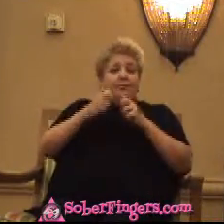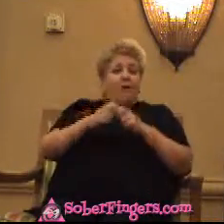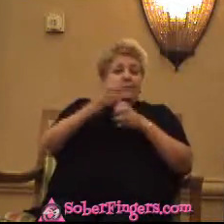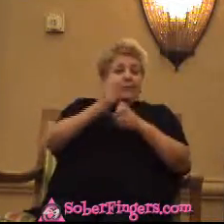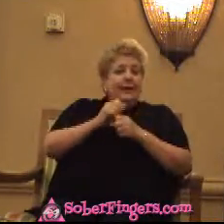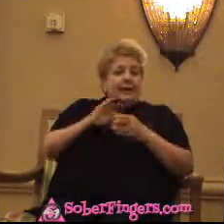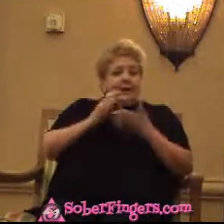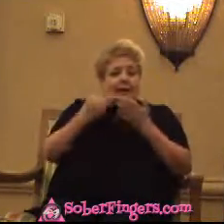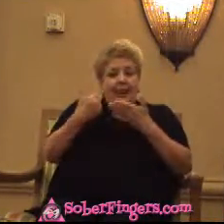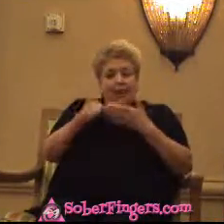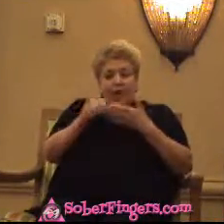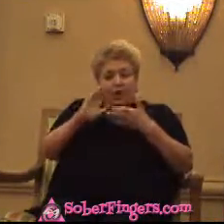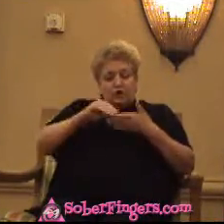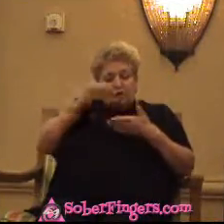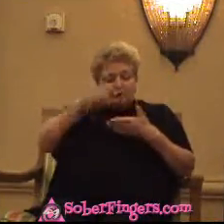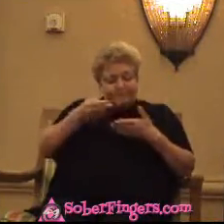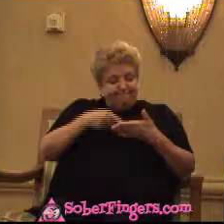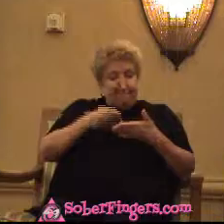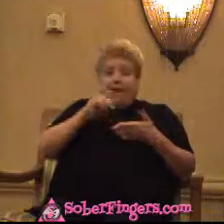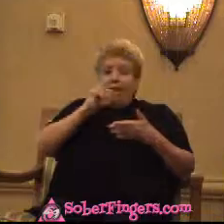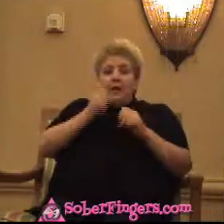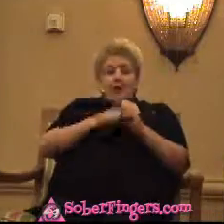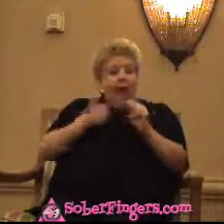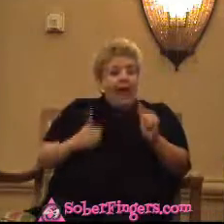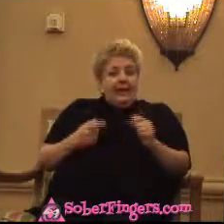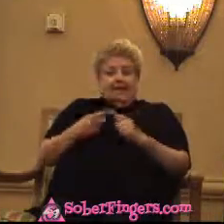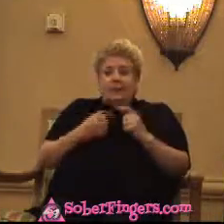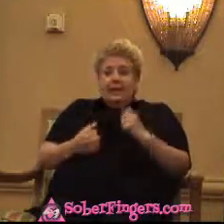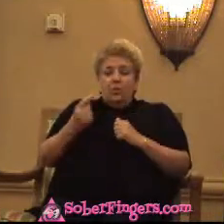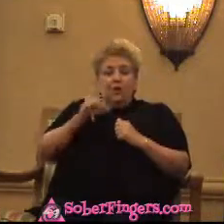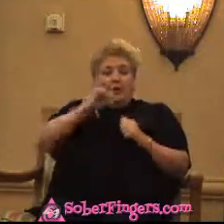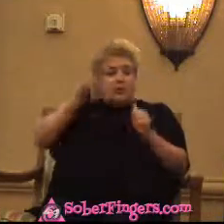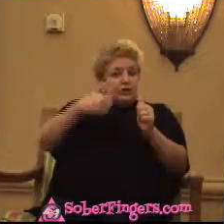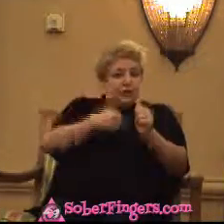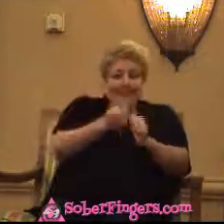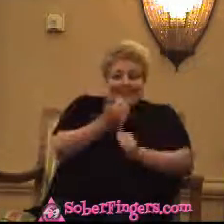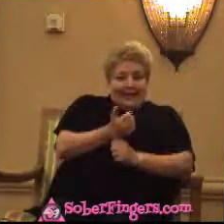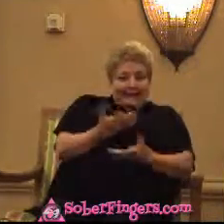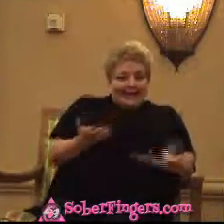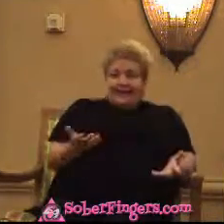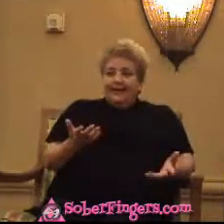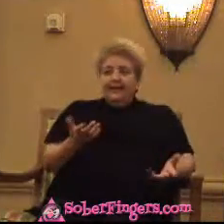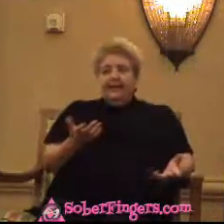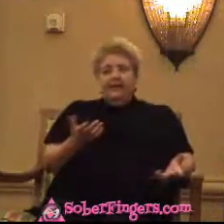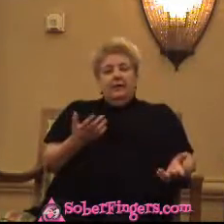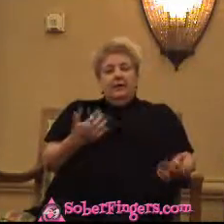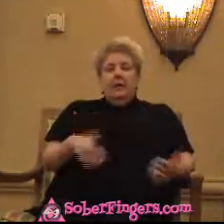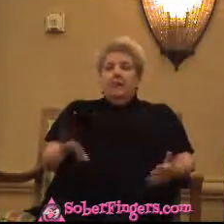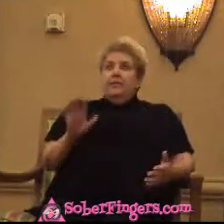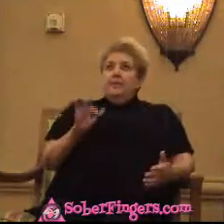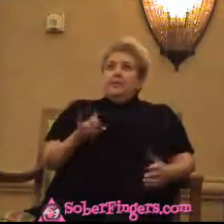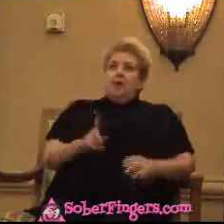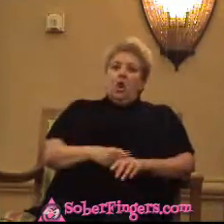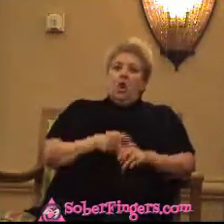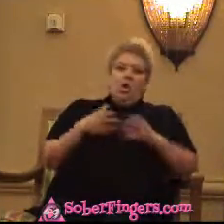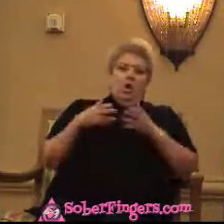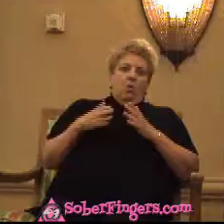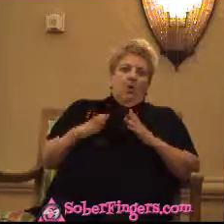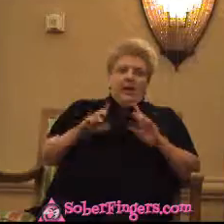stuff. I'm not running from anybody, and I'm not chasing anything. And it was a long, long, hard struggle getting here, but I'll tell you something, it was worth